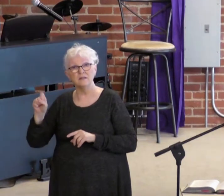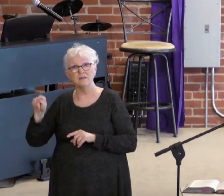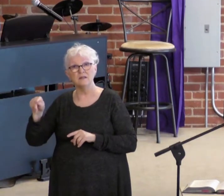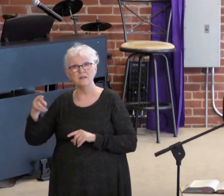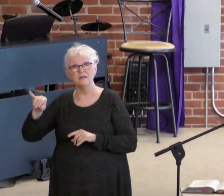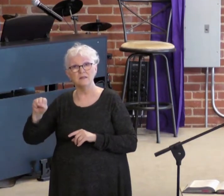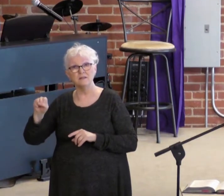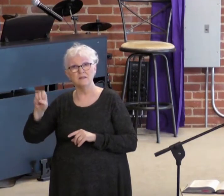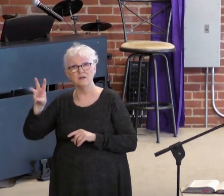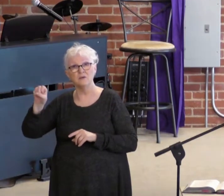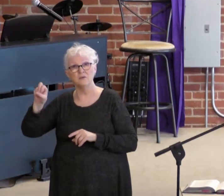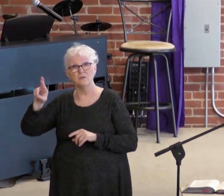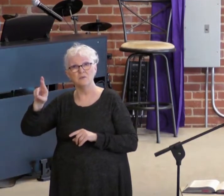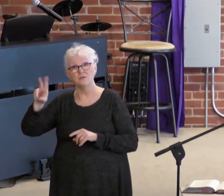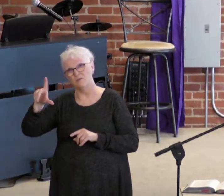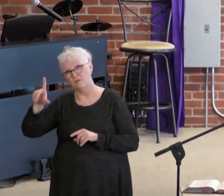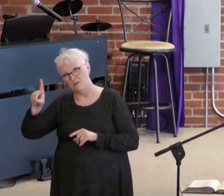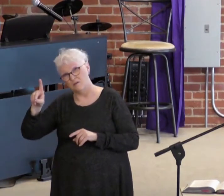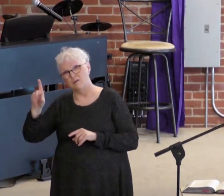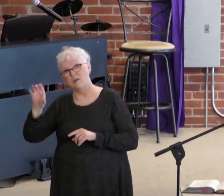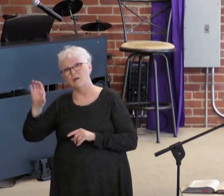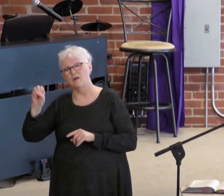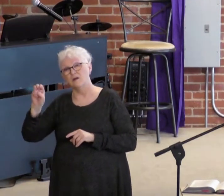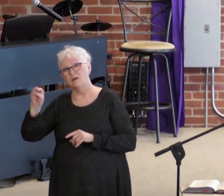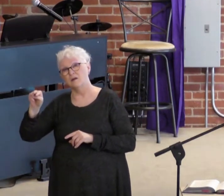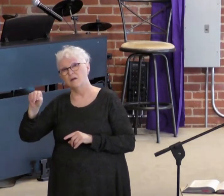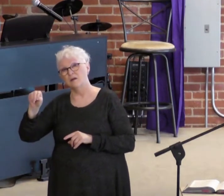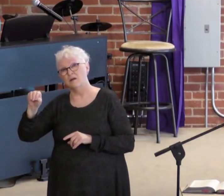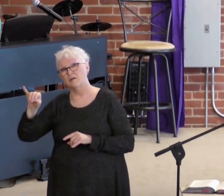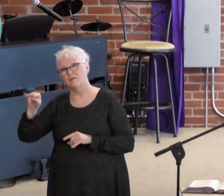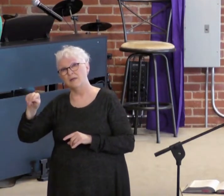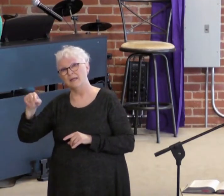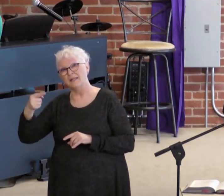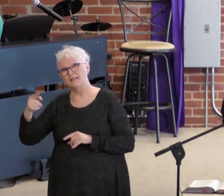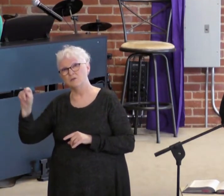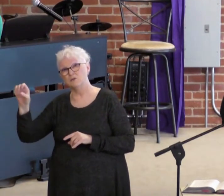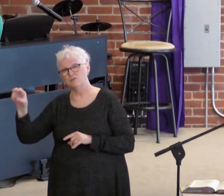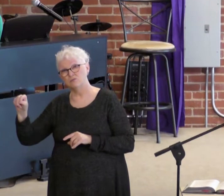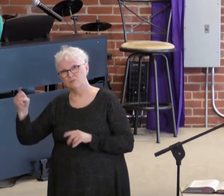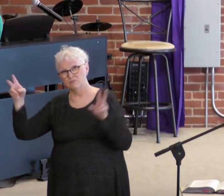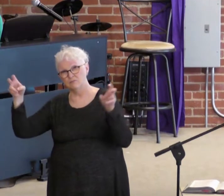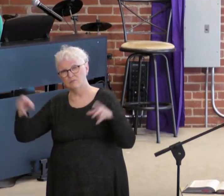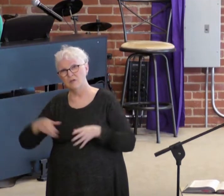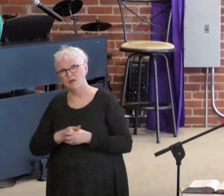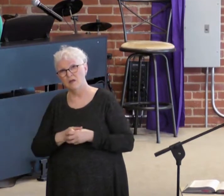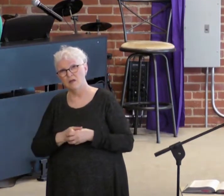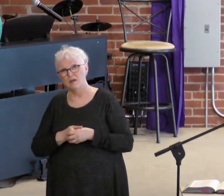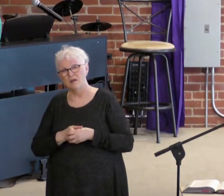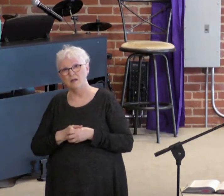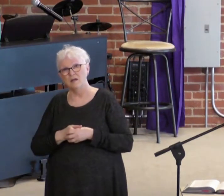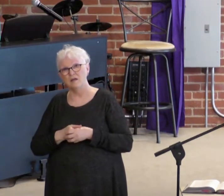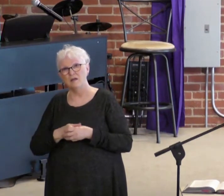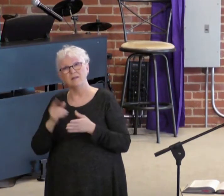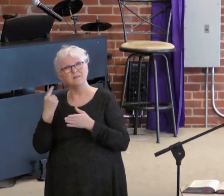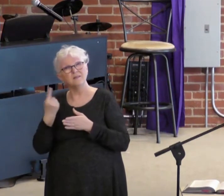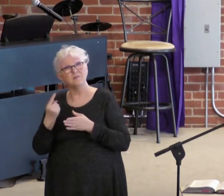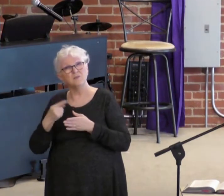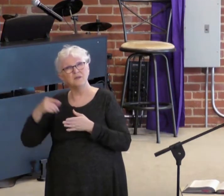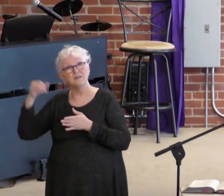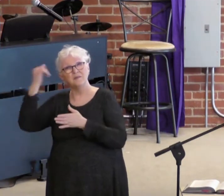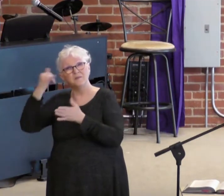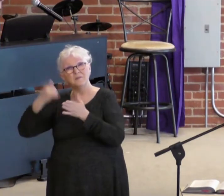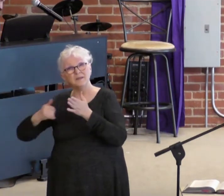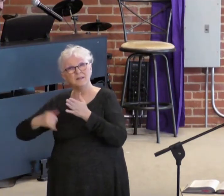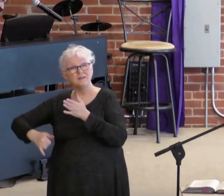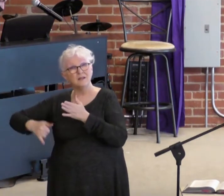You know, and apparently that's on all of our hearts and minds as we think about what's going on in the Ukraine